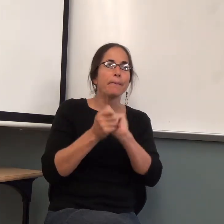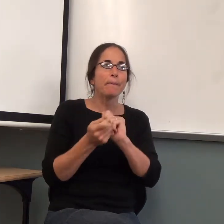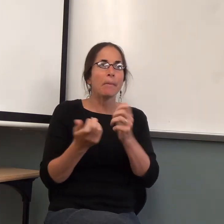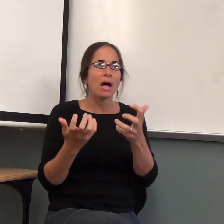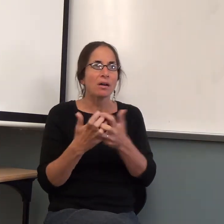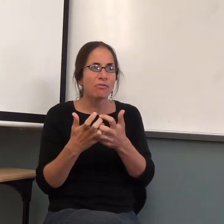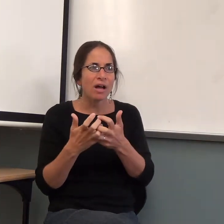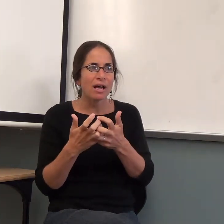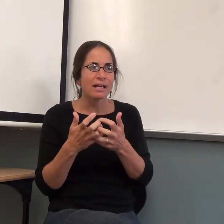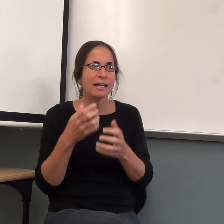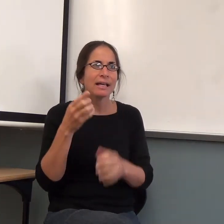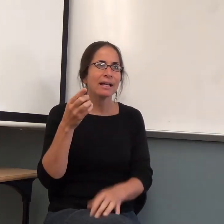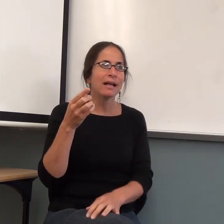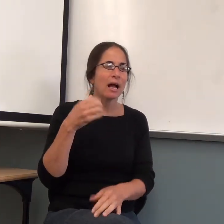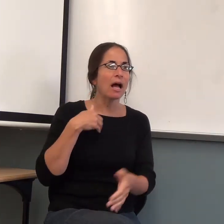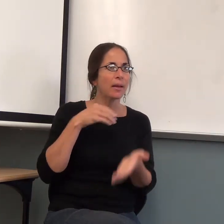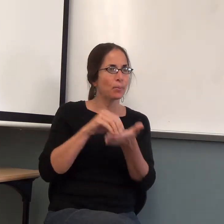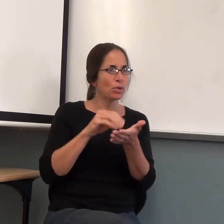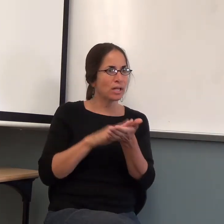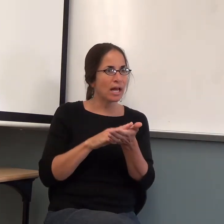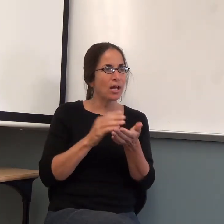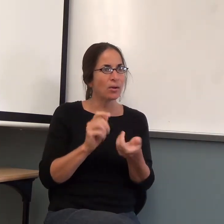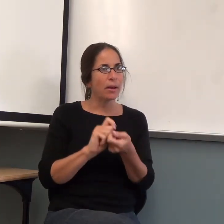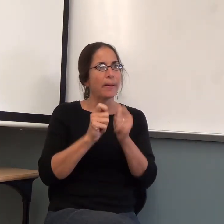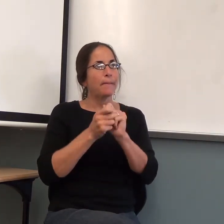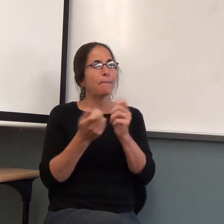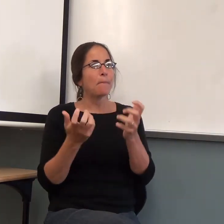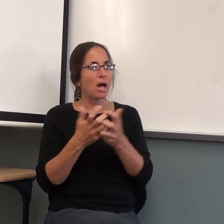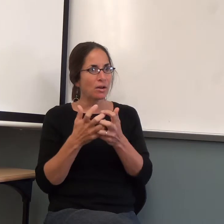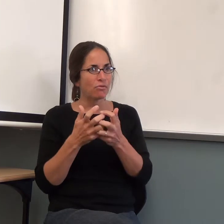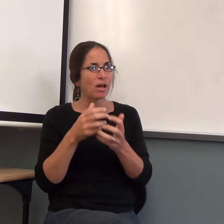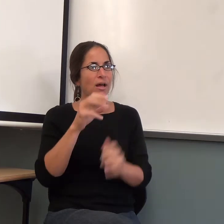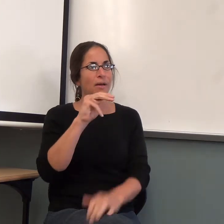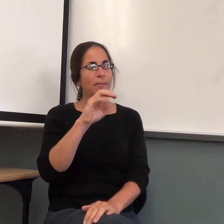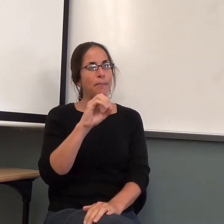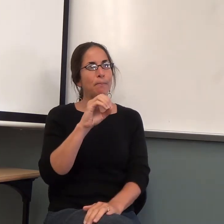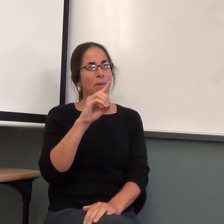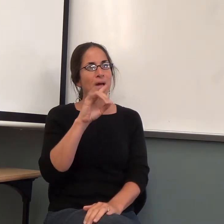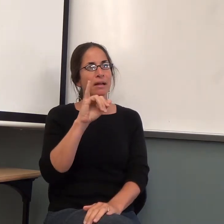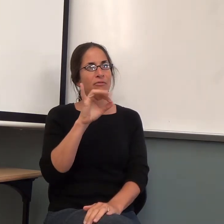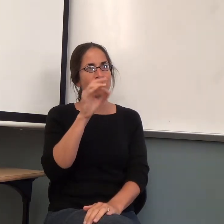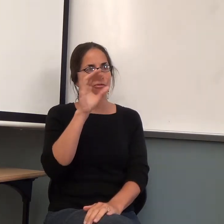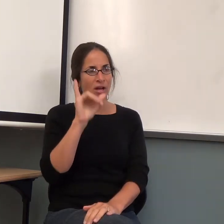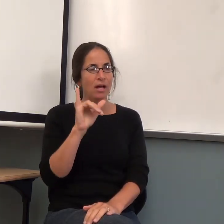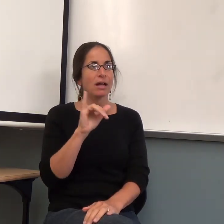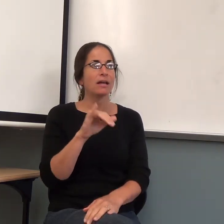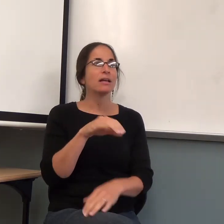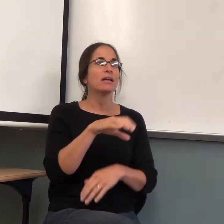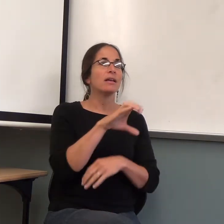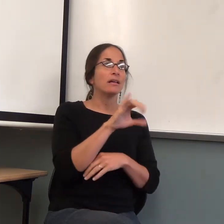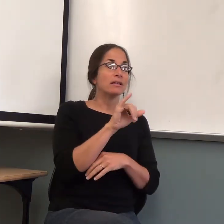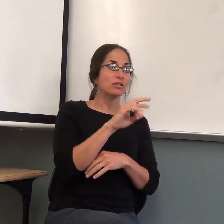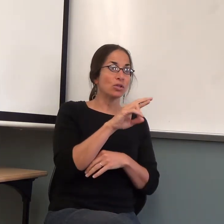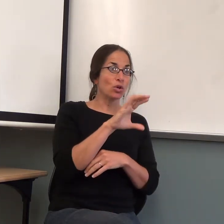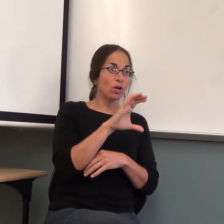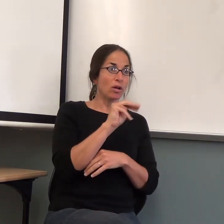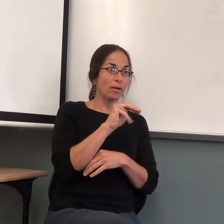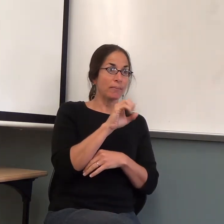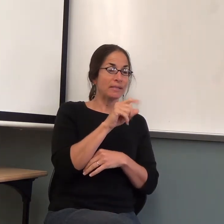that? I've got modifying. Modifying. Yeah. Okay, so circumstances are things that change other situations, that change Right. the